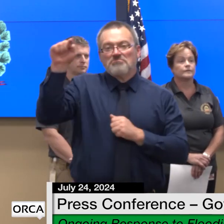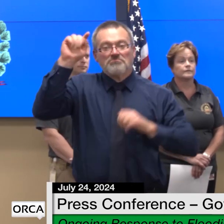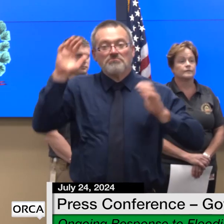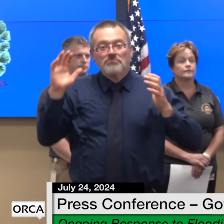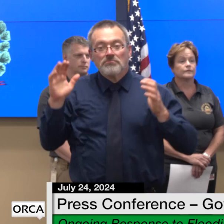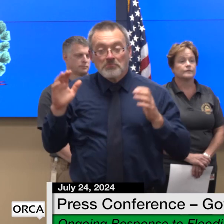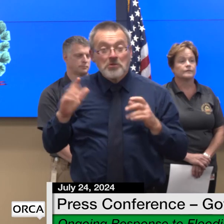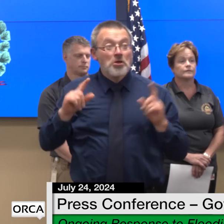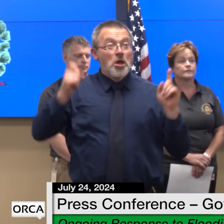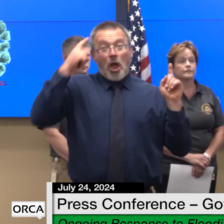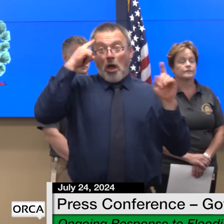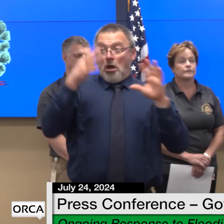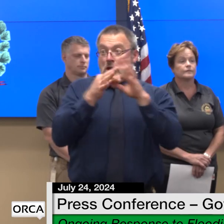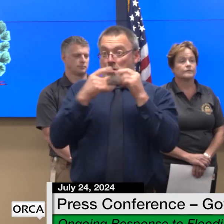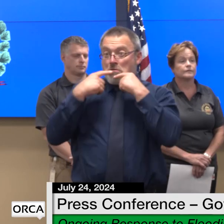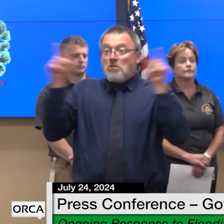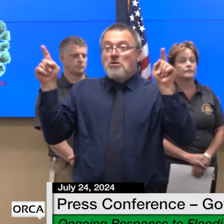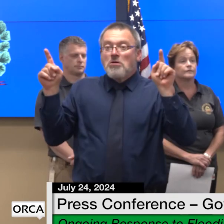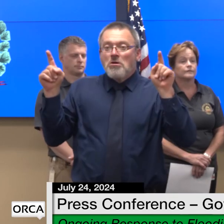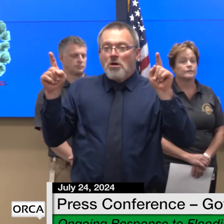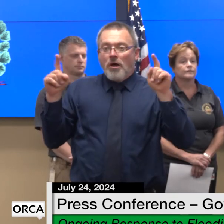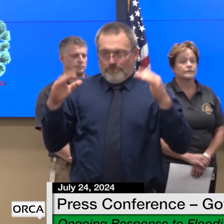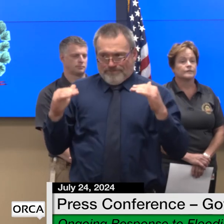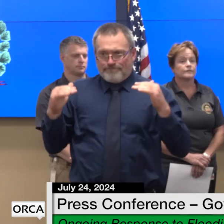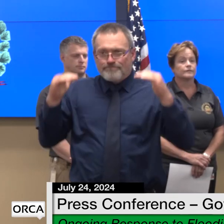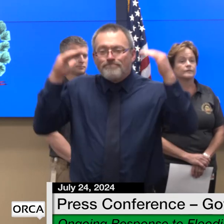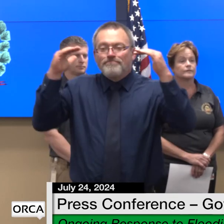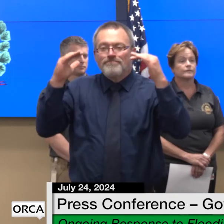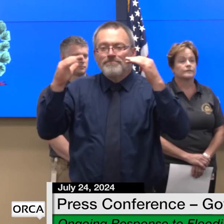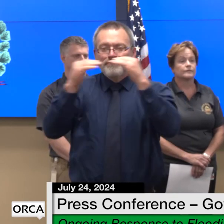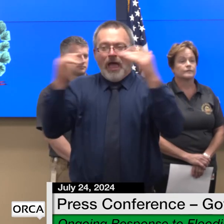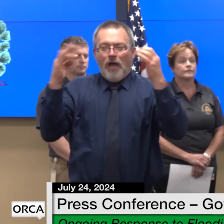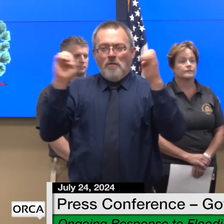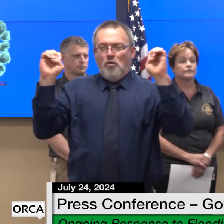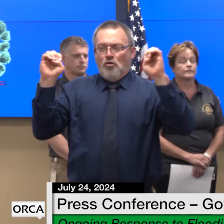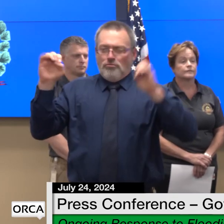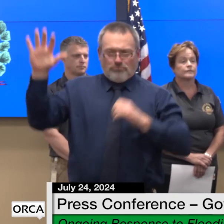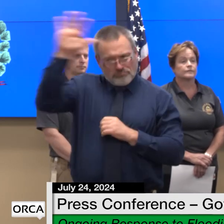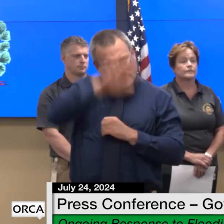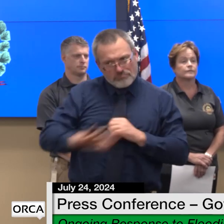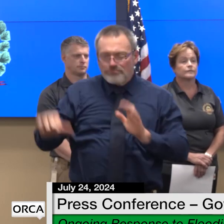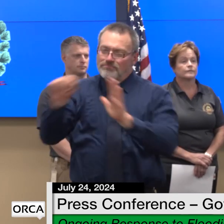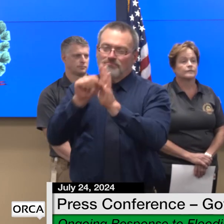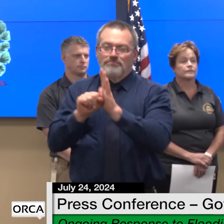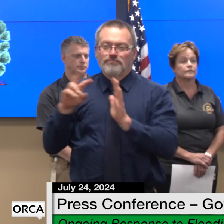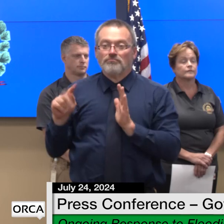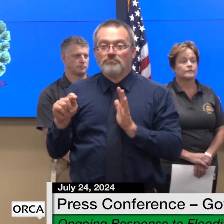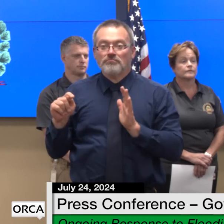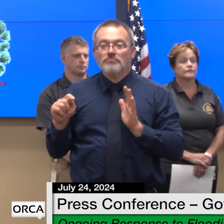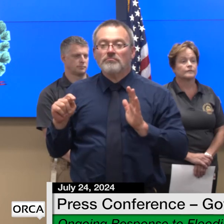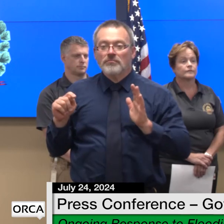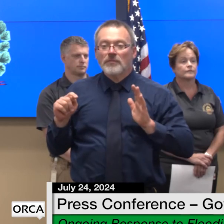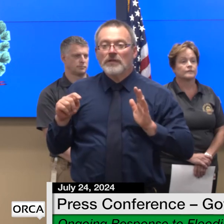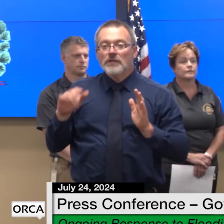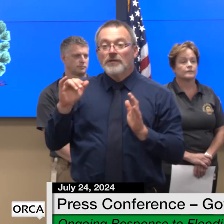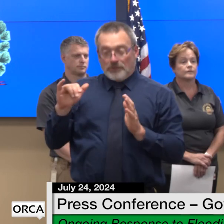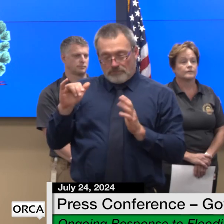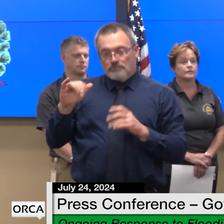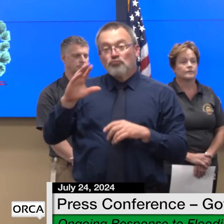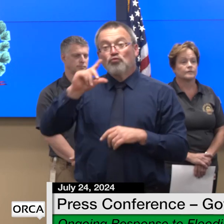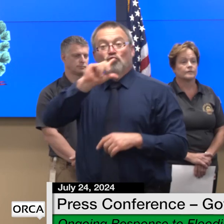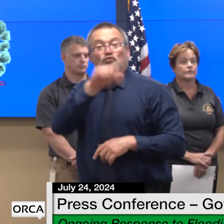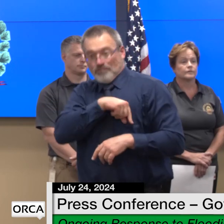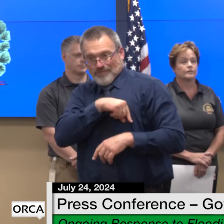an emergency existed throughout the state, therefore qualifying for aid under the